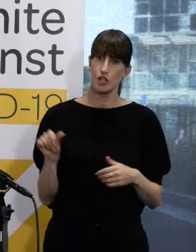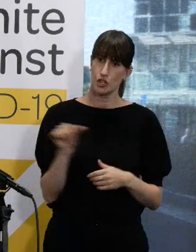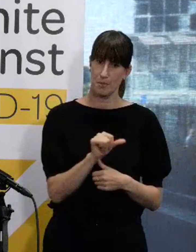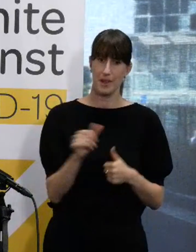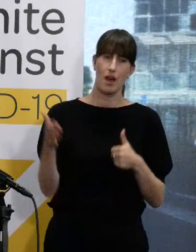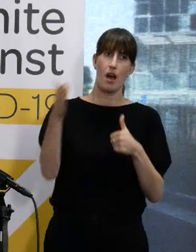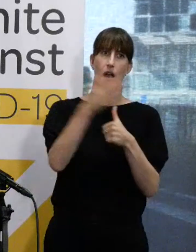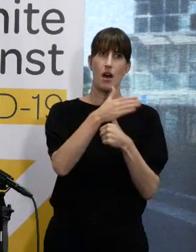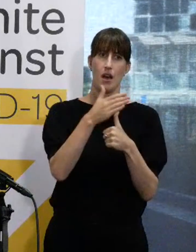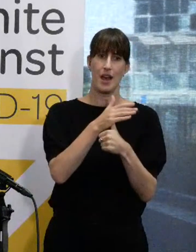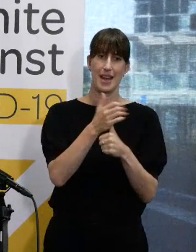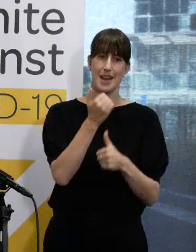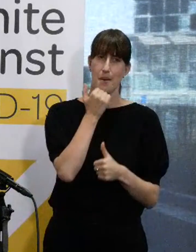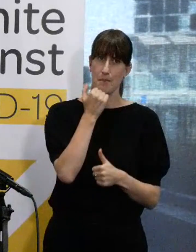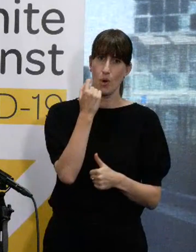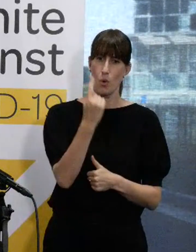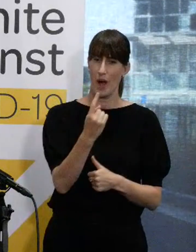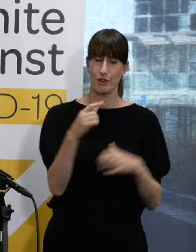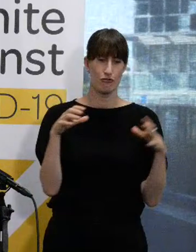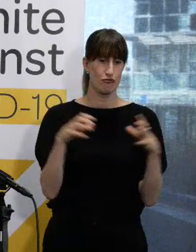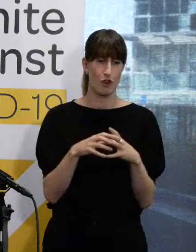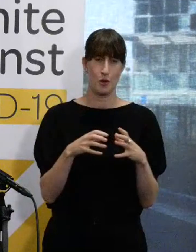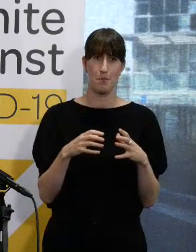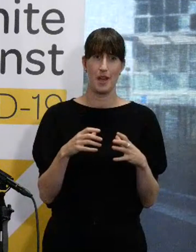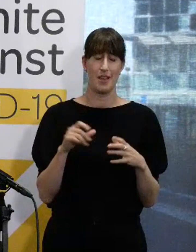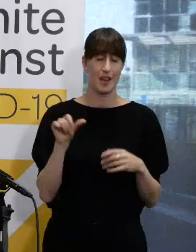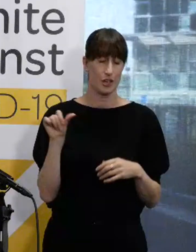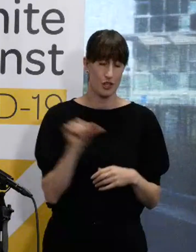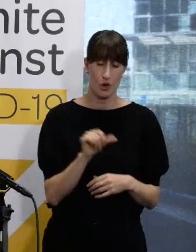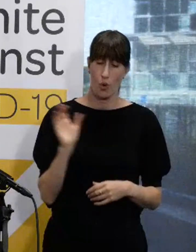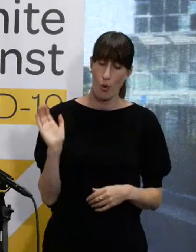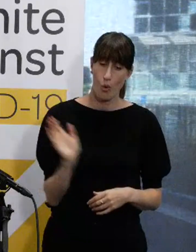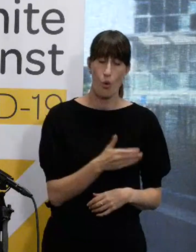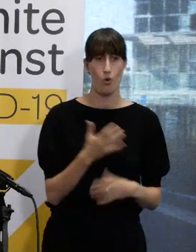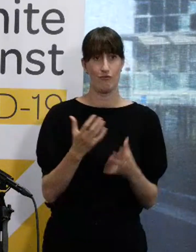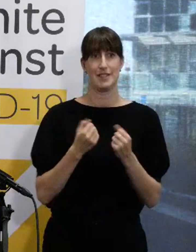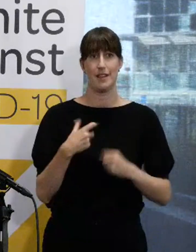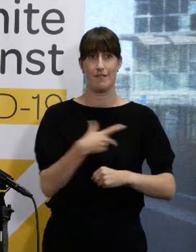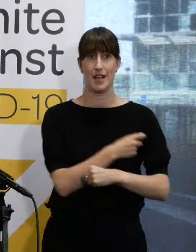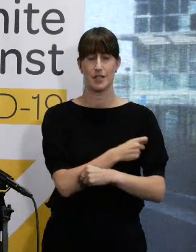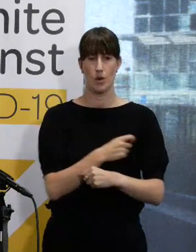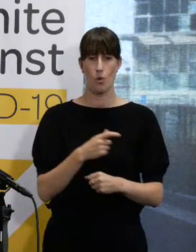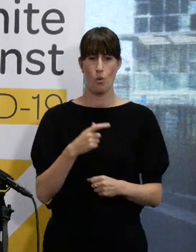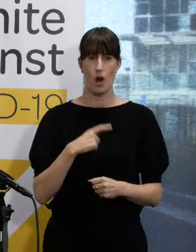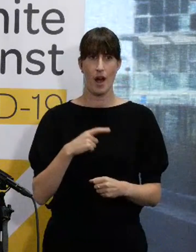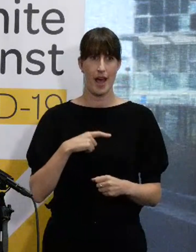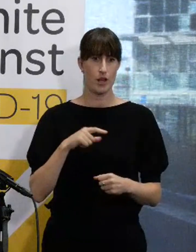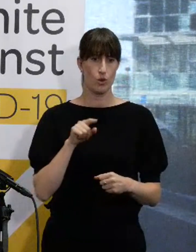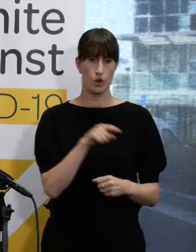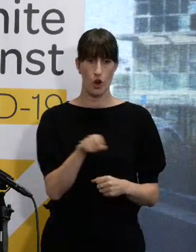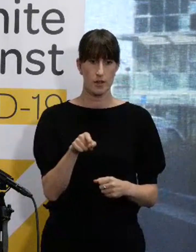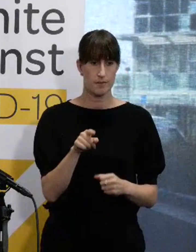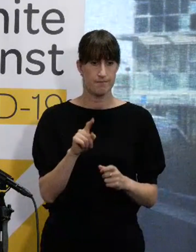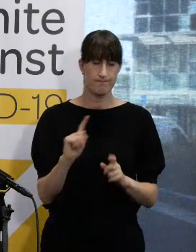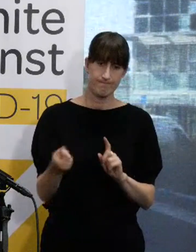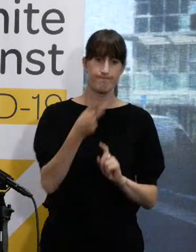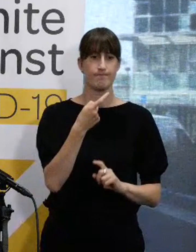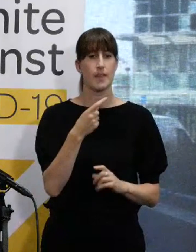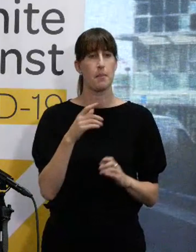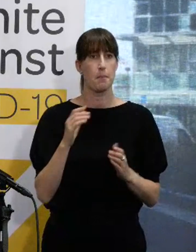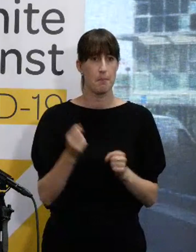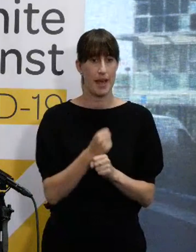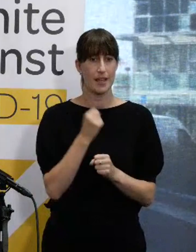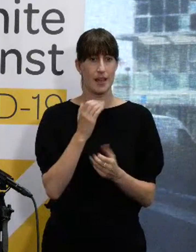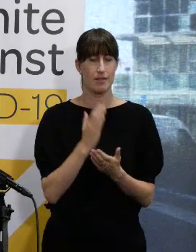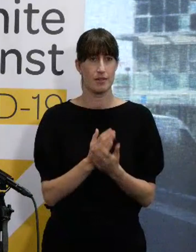you from pulling up a list right now of all the workers that haven't been vaccinated and getting them vaccinated? But it is the highest priority, and that's why this was